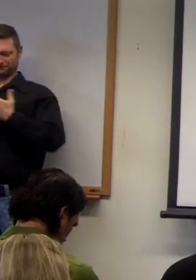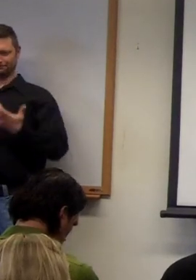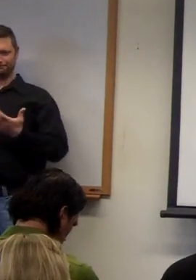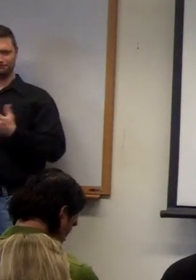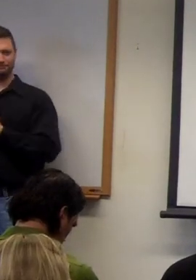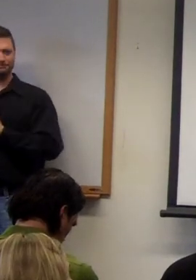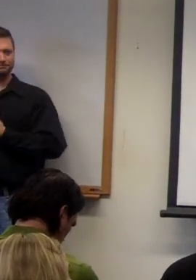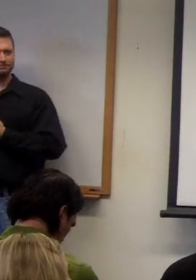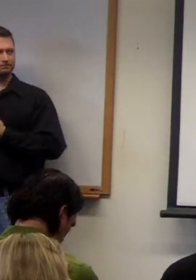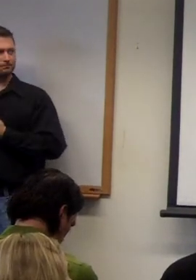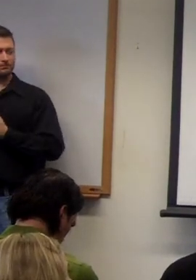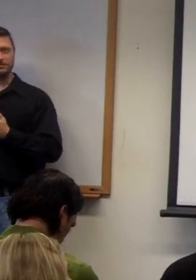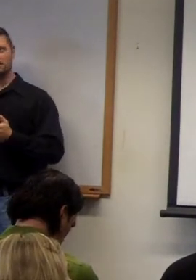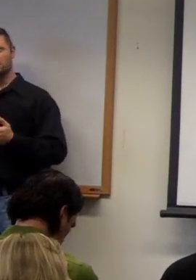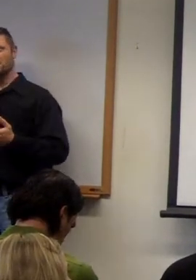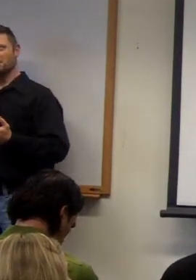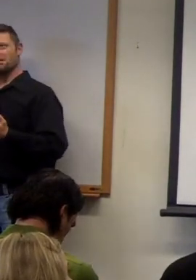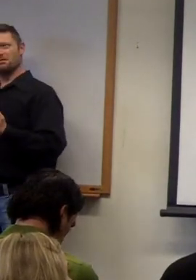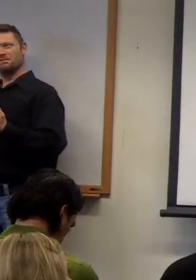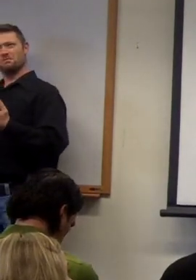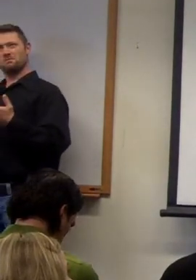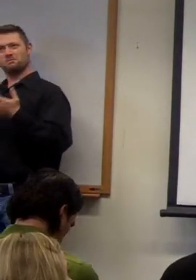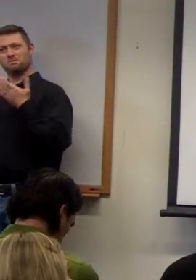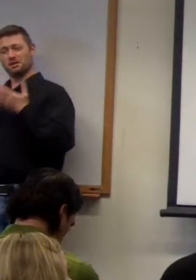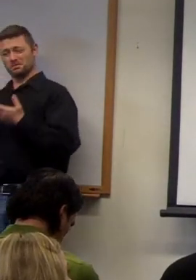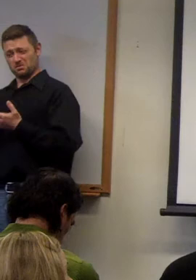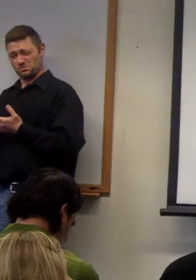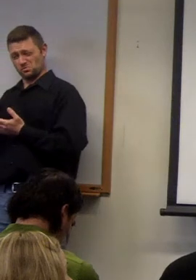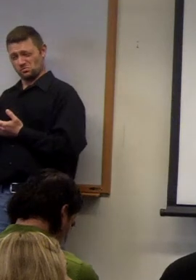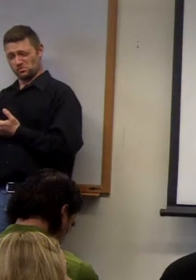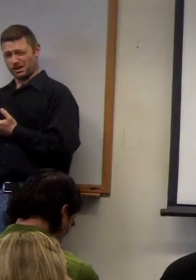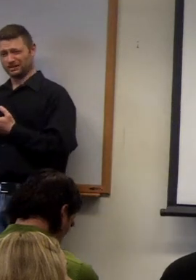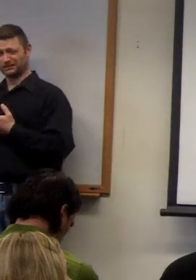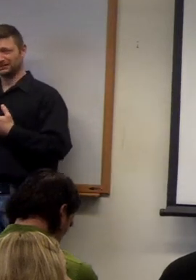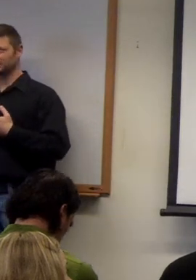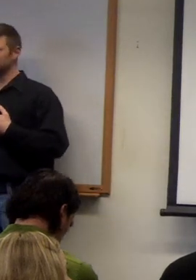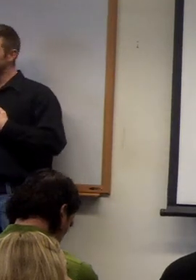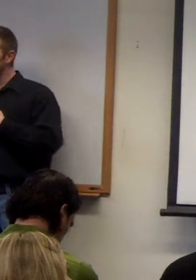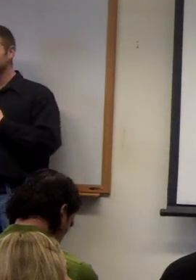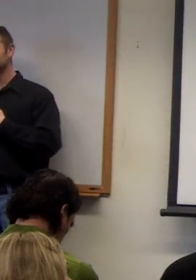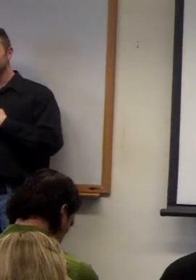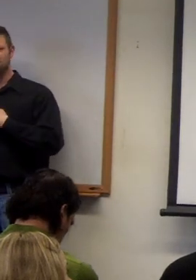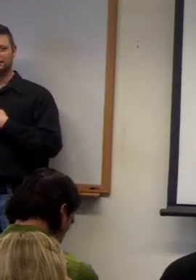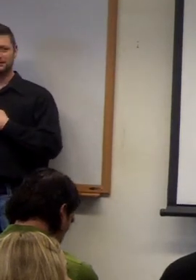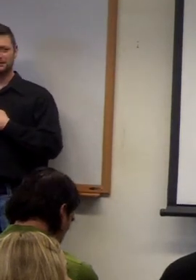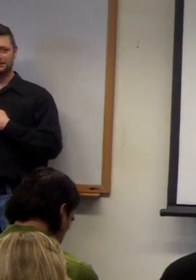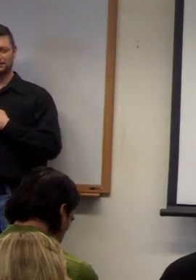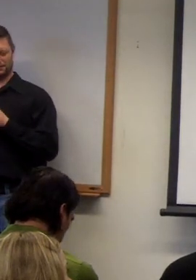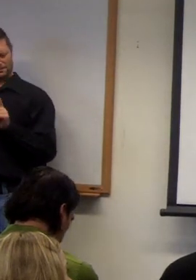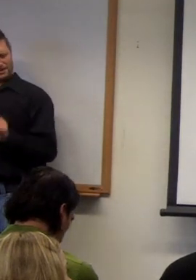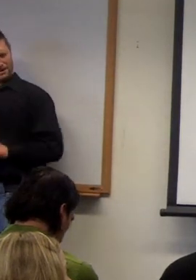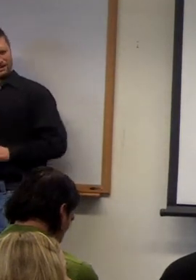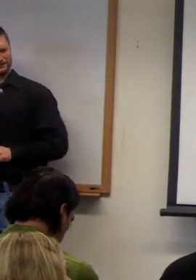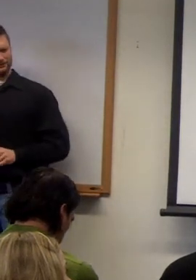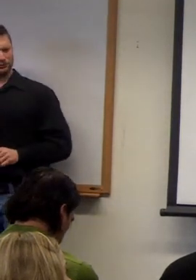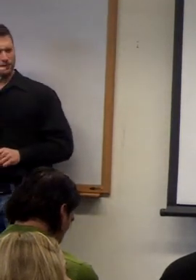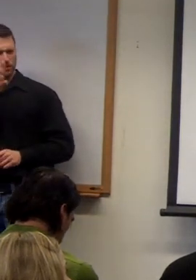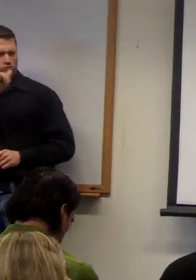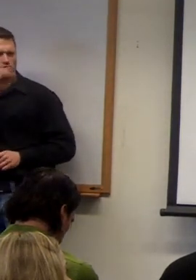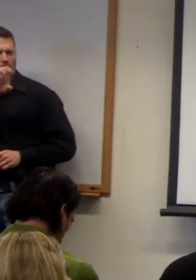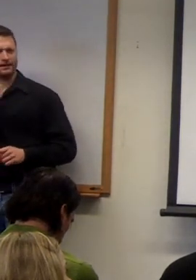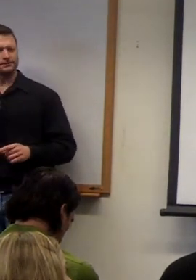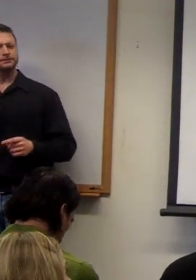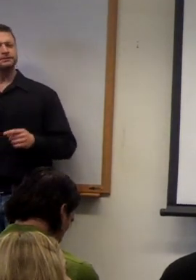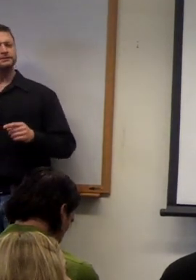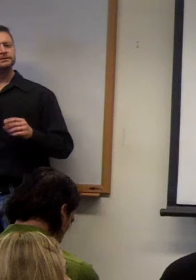And so then the thought came to my mind, maybe it's this one thing, I've got nothing else. So I said, do you think race may have been involved? And here I am,